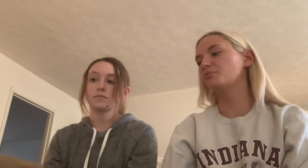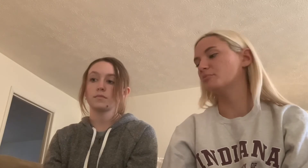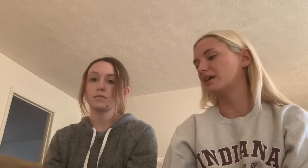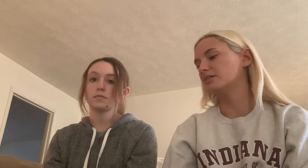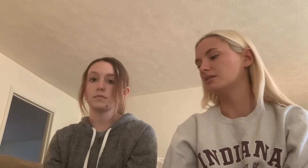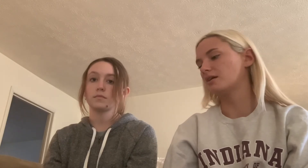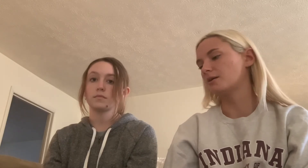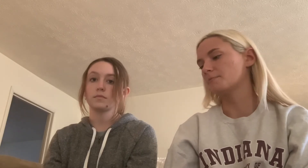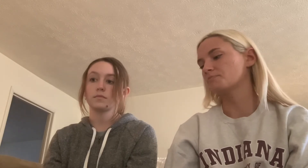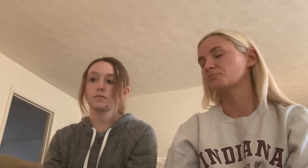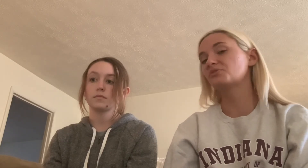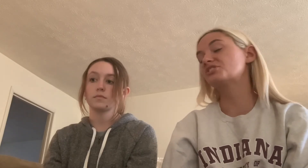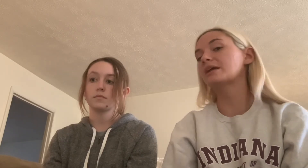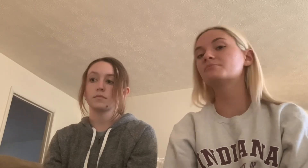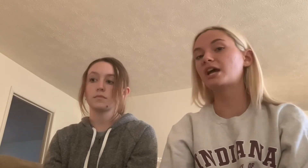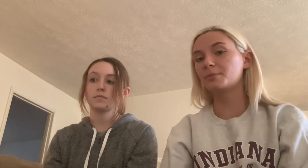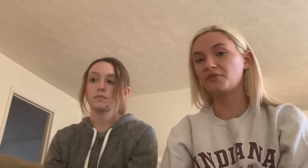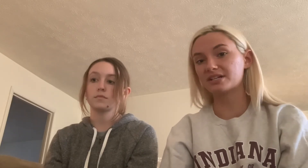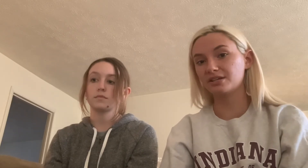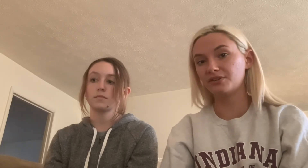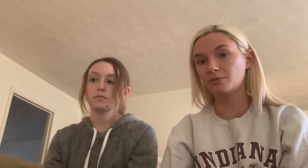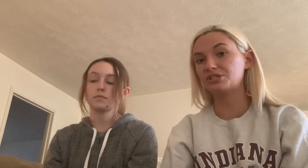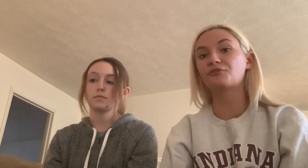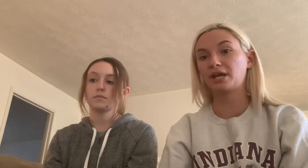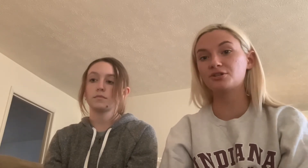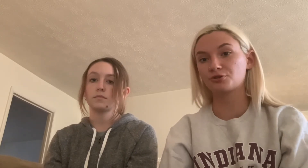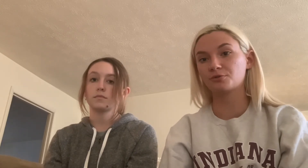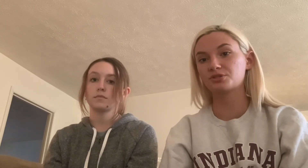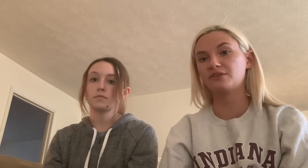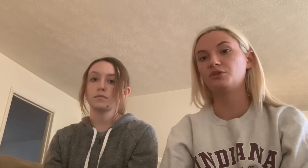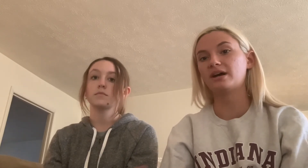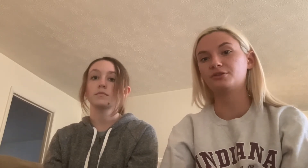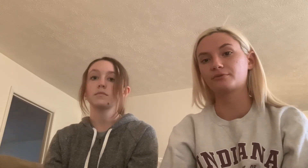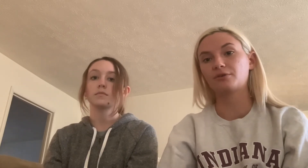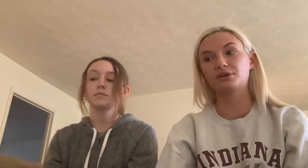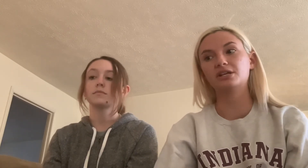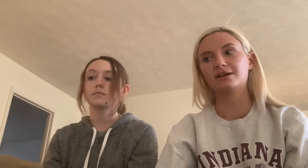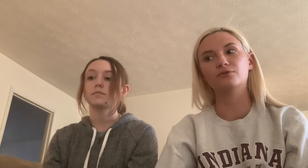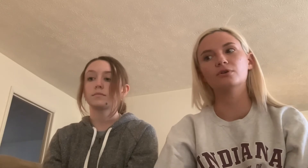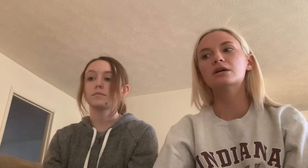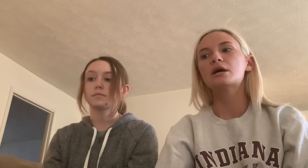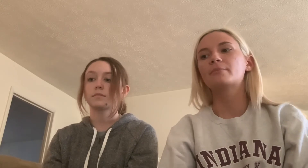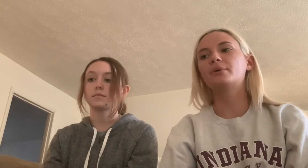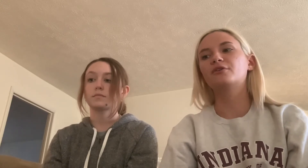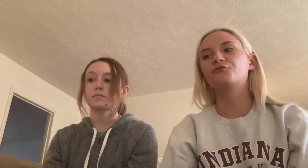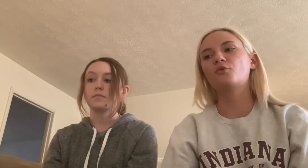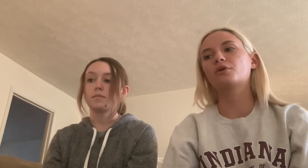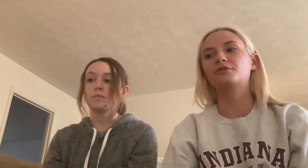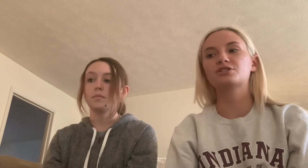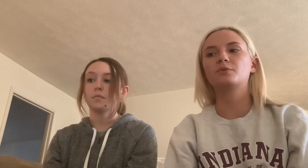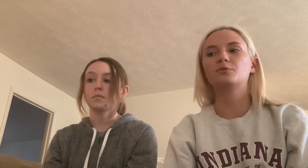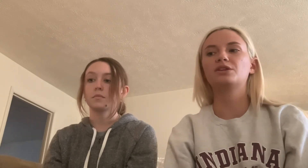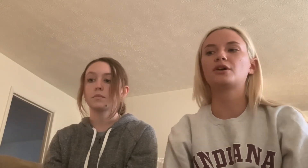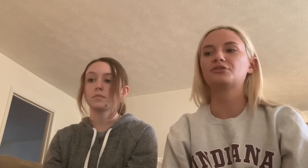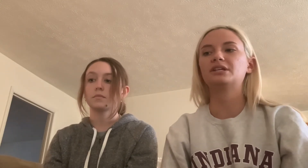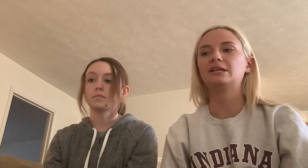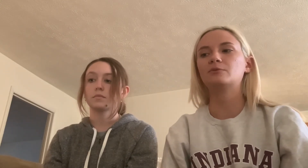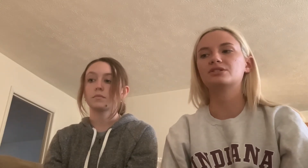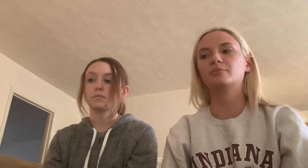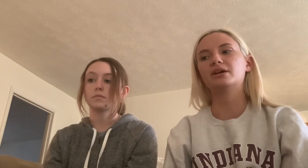implement the same type of activity with different age groups if you had the right reading level. But for this one, we thought that it was the best for the